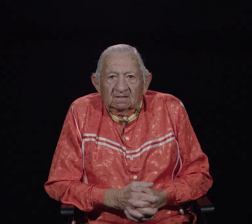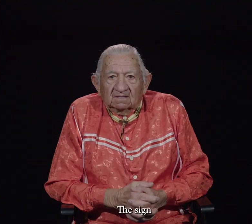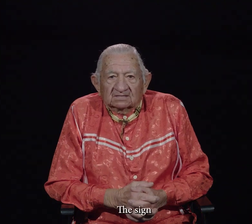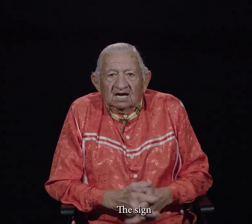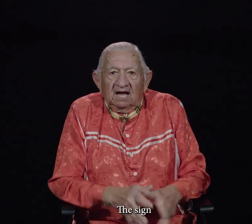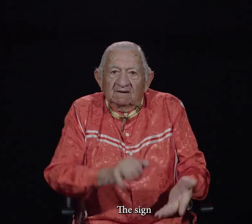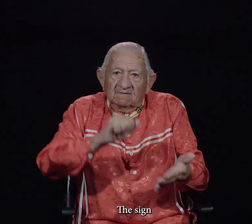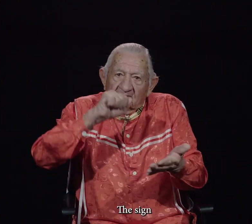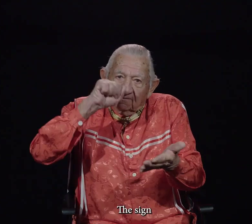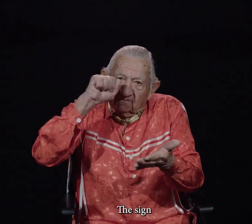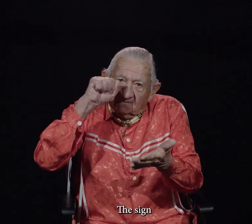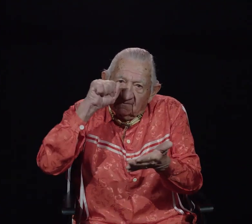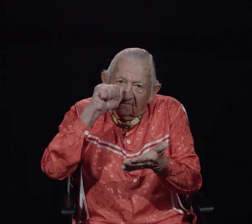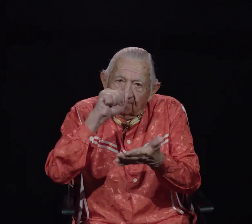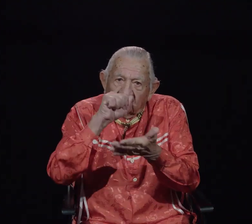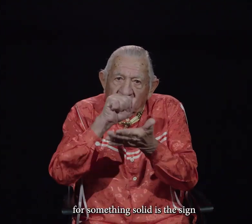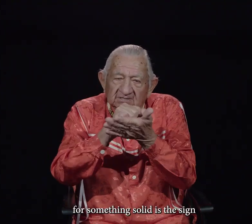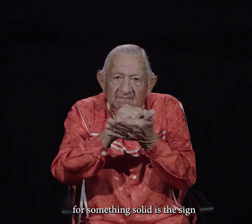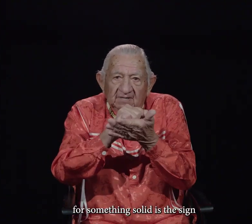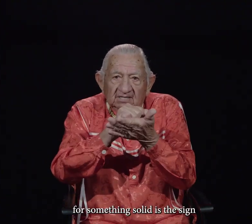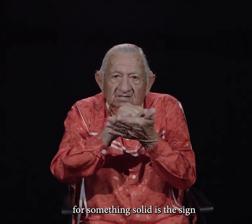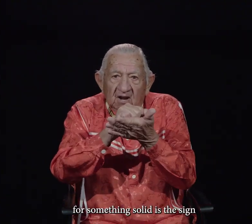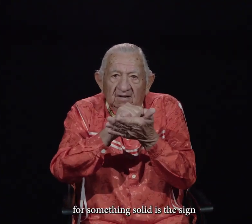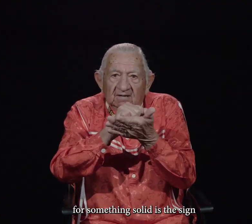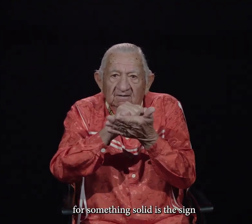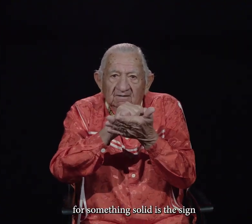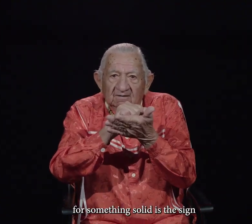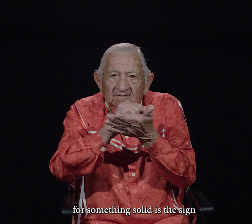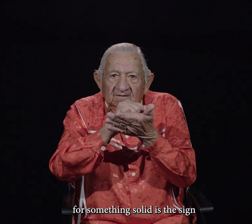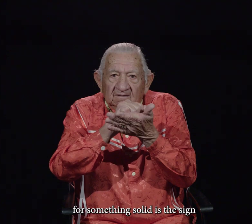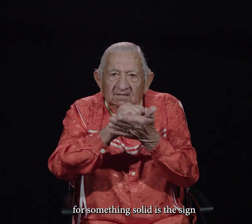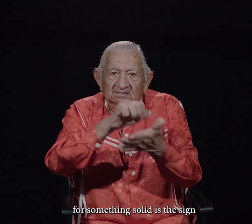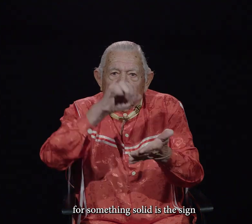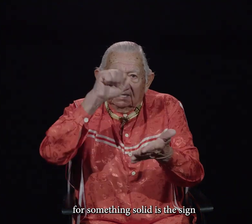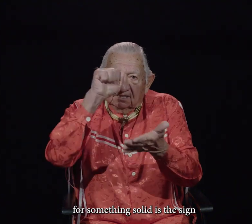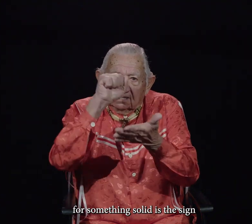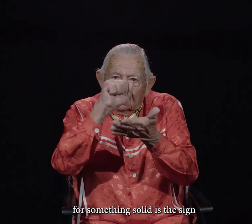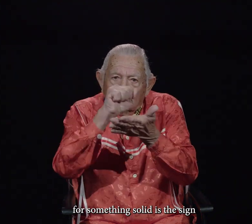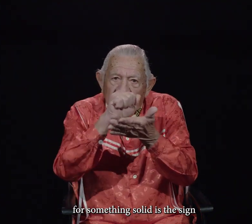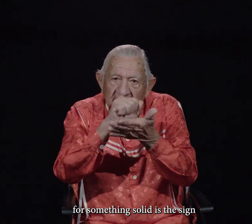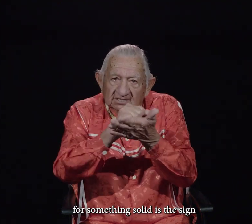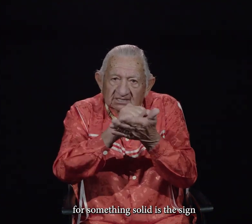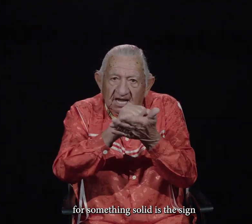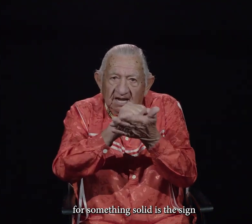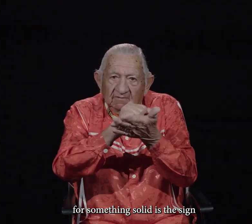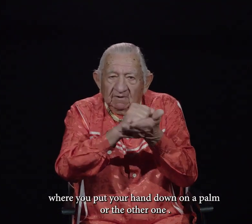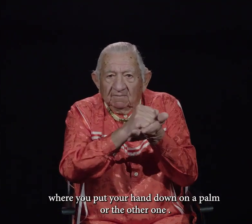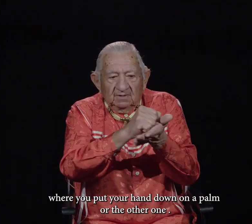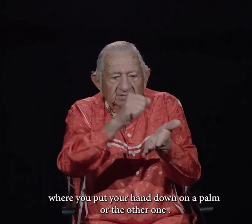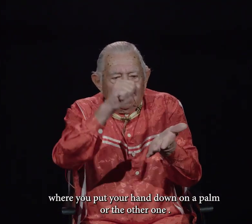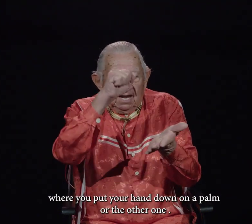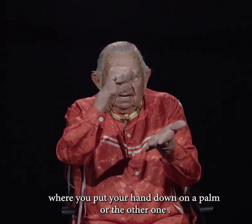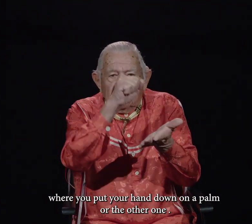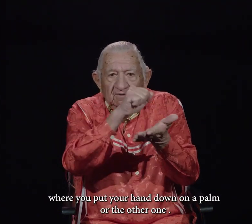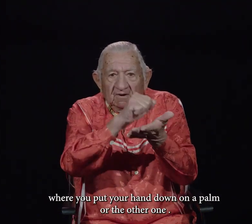The sign for something solid is this sign where you put your hand down on